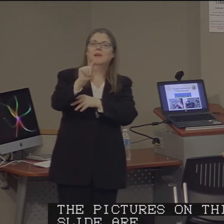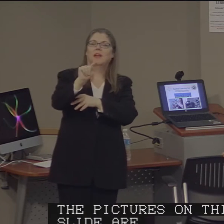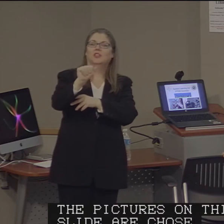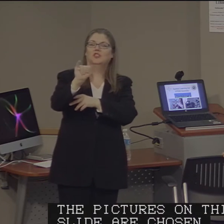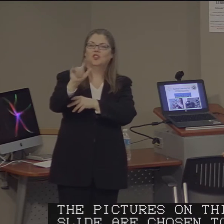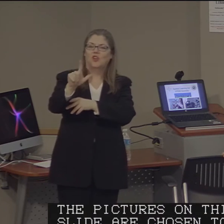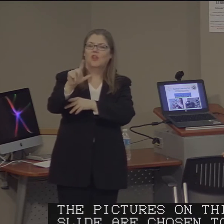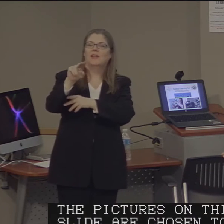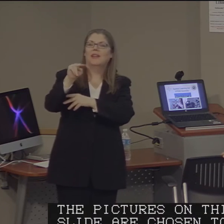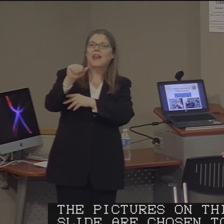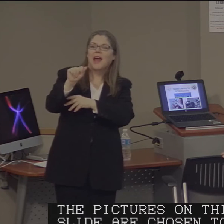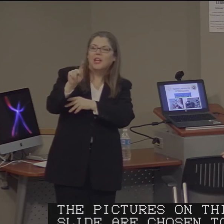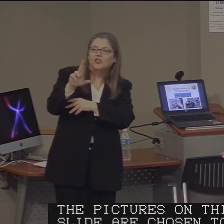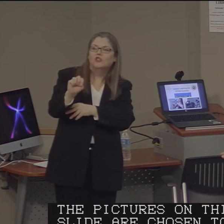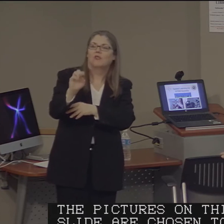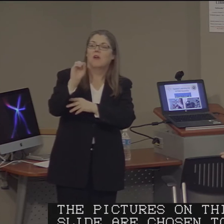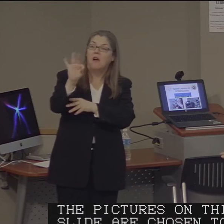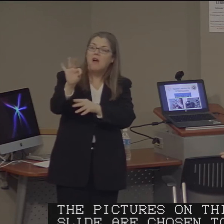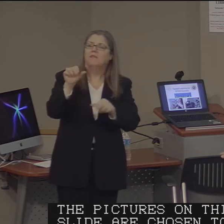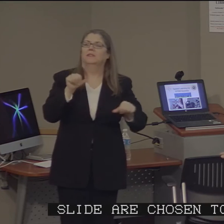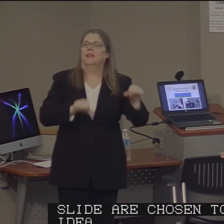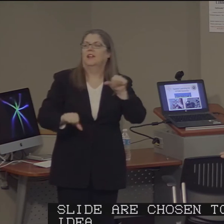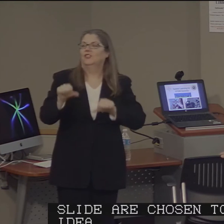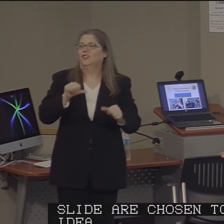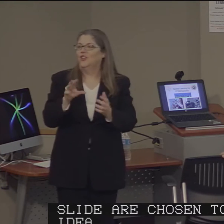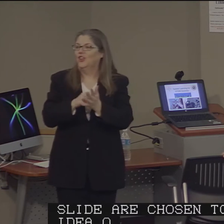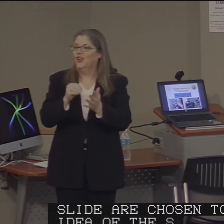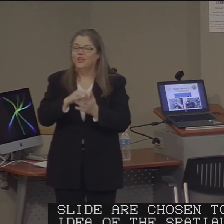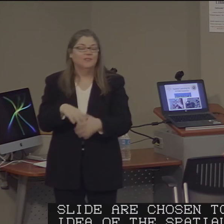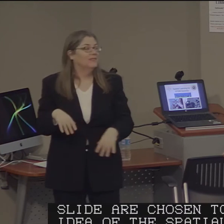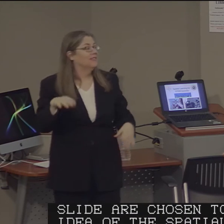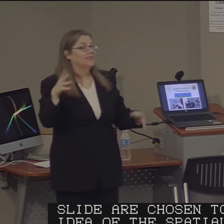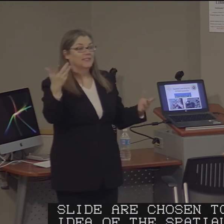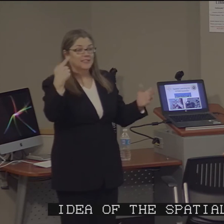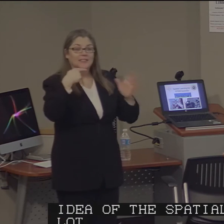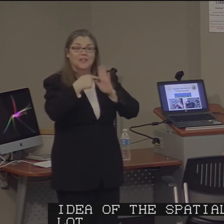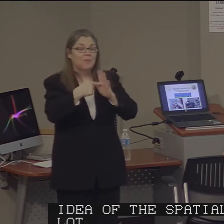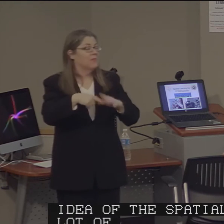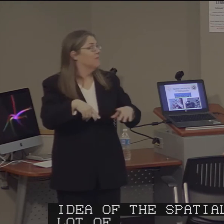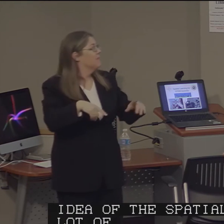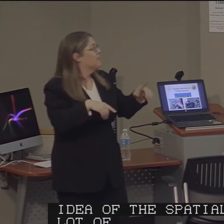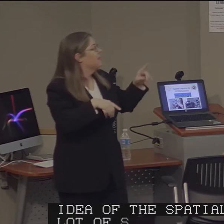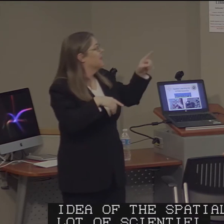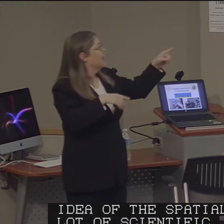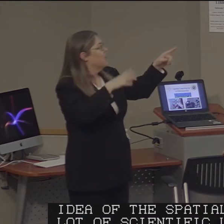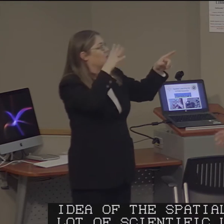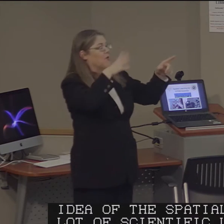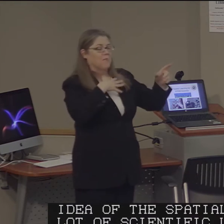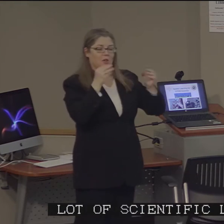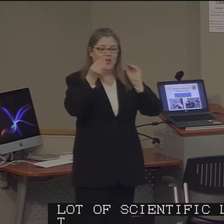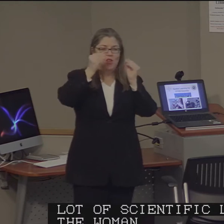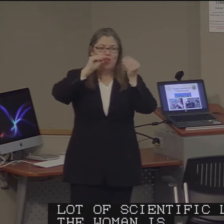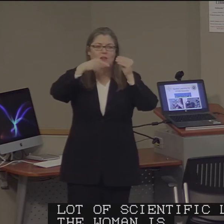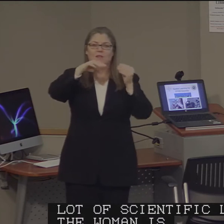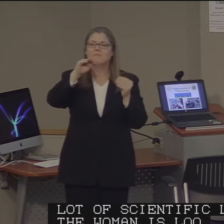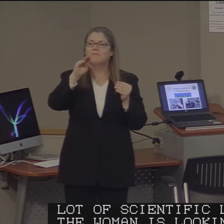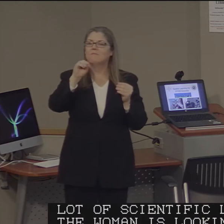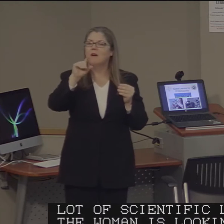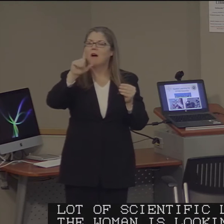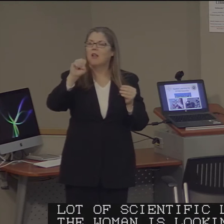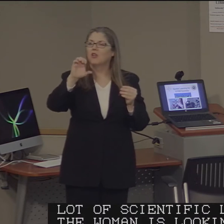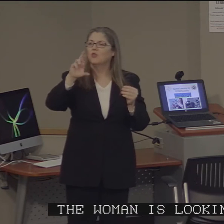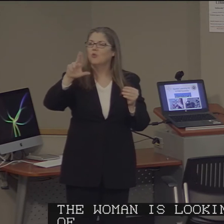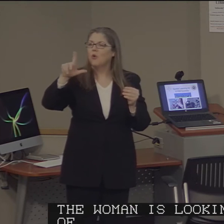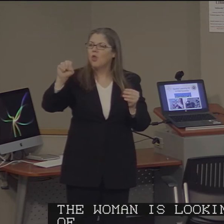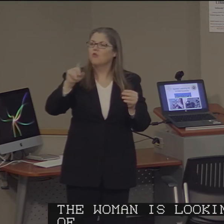scientific learning. The woman is looking at a model of a molecule, and it's a real model, so